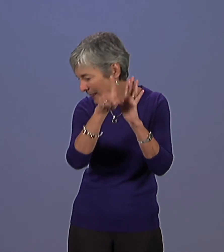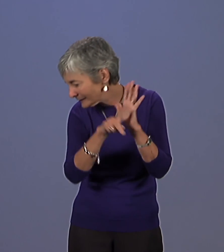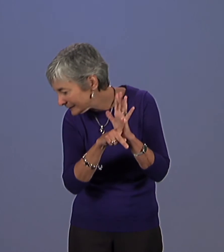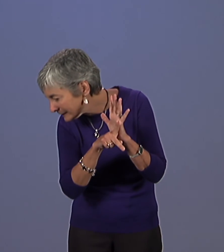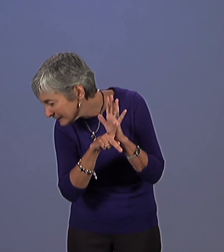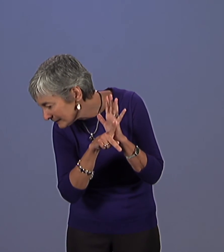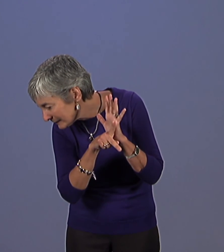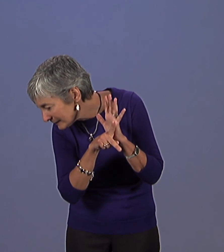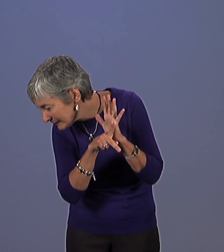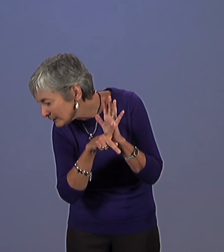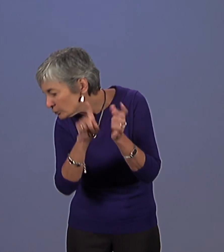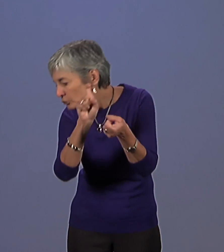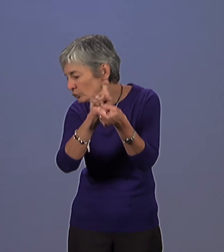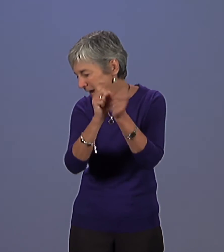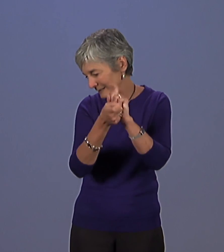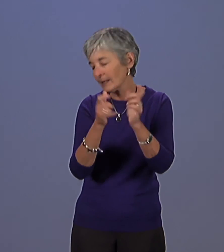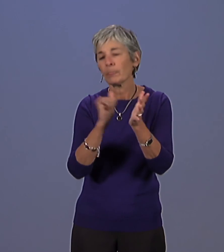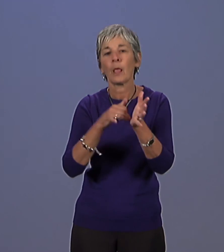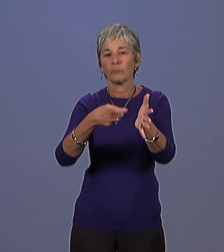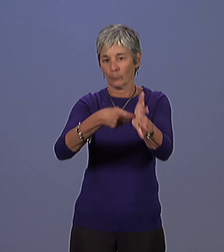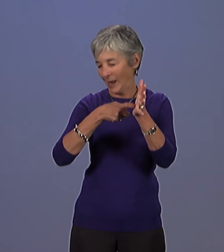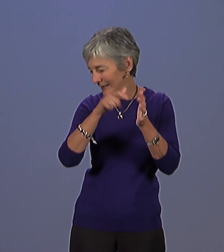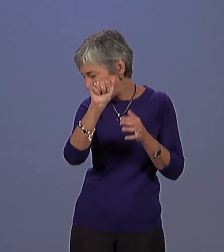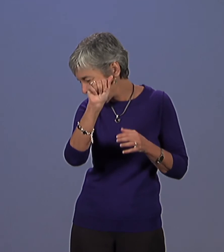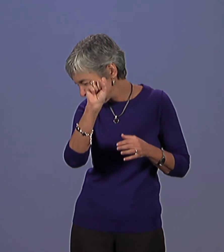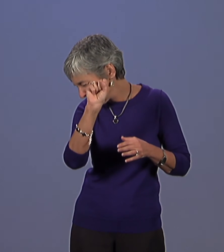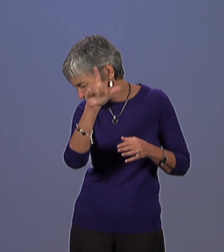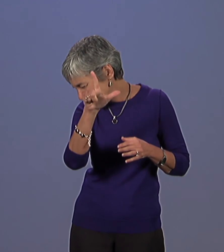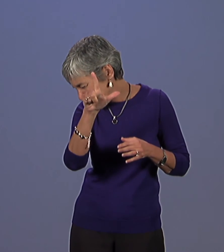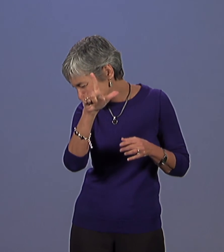change that would require ASL